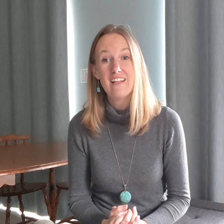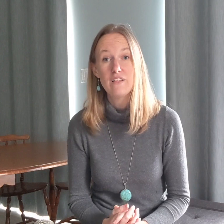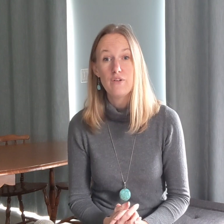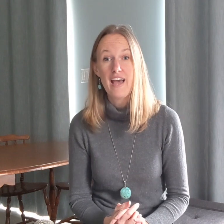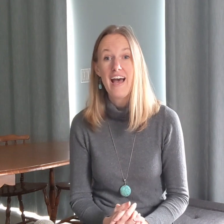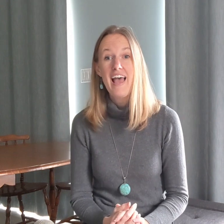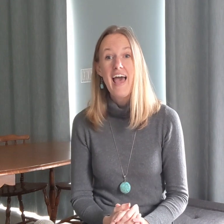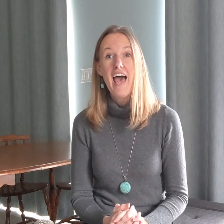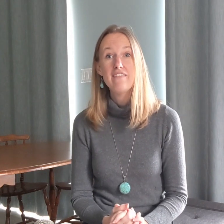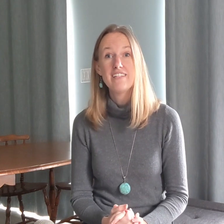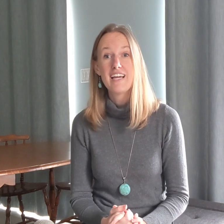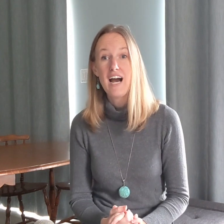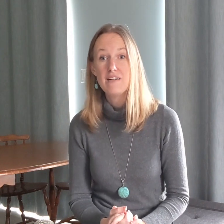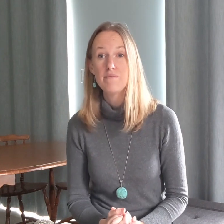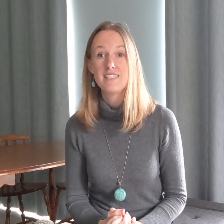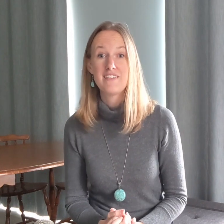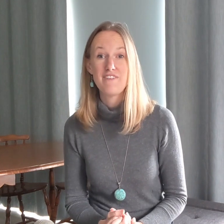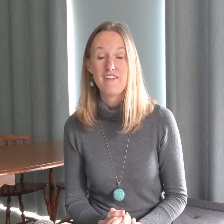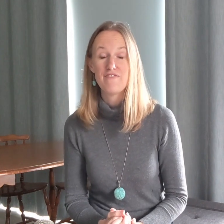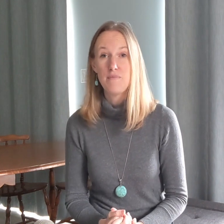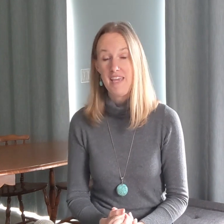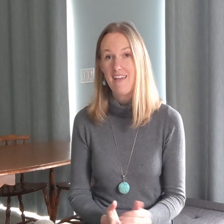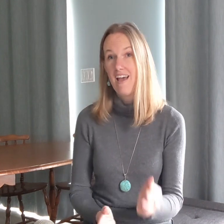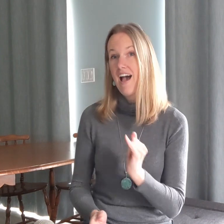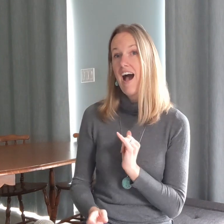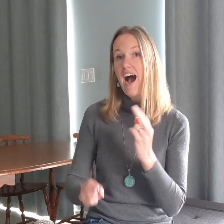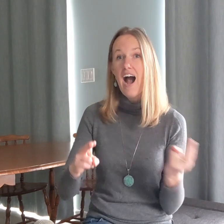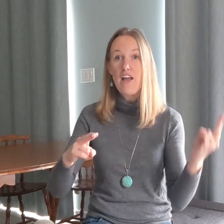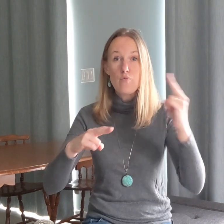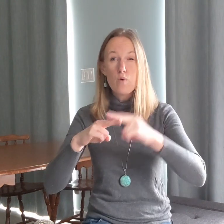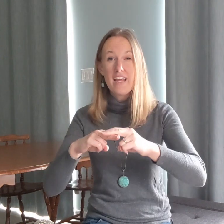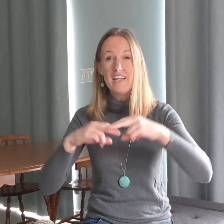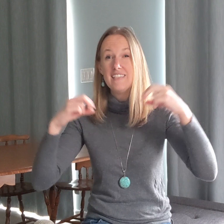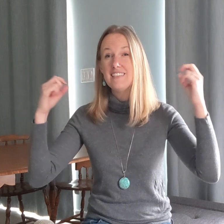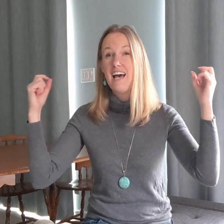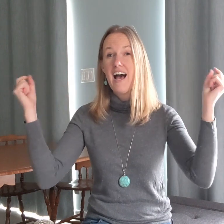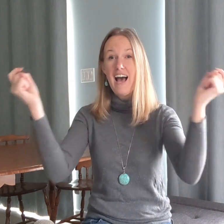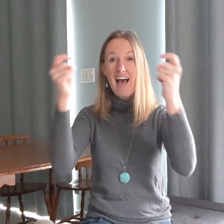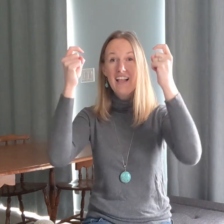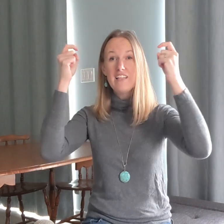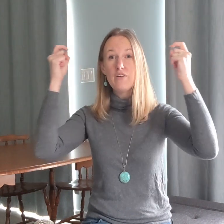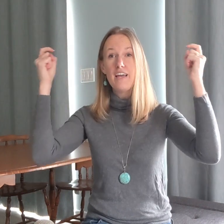hallelujah heaven comes to fight for me. I raise a hallelujah